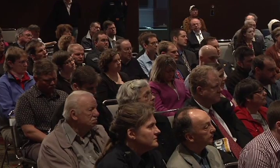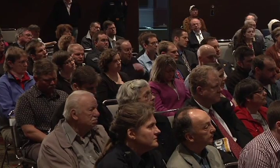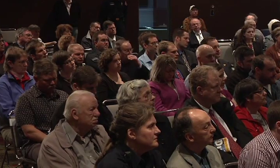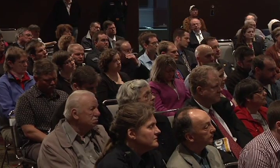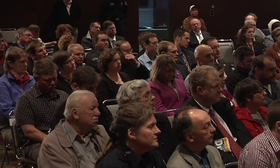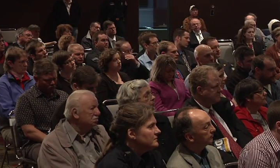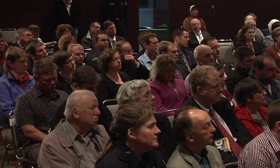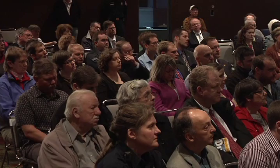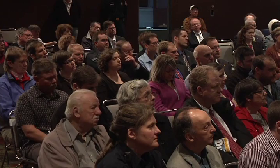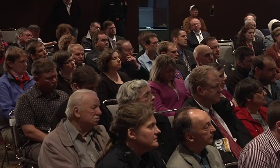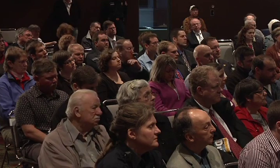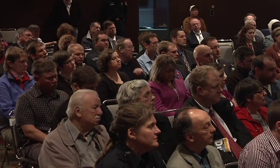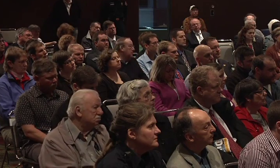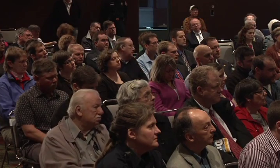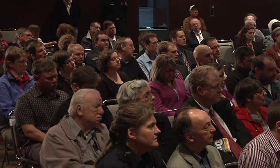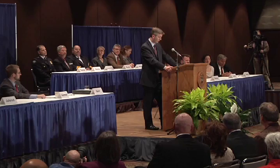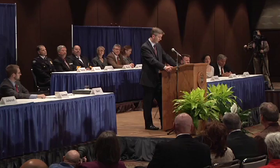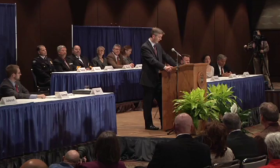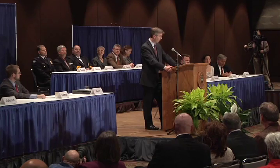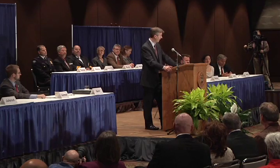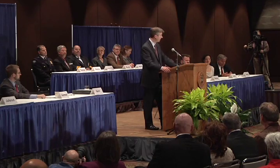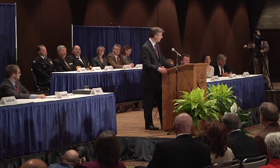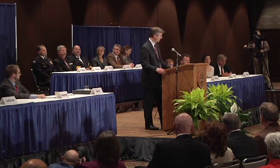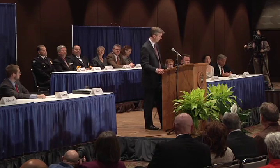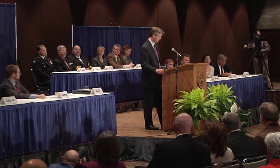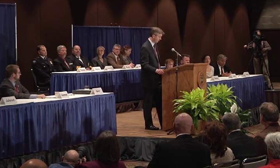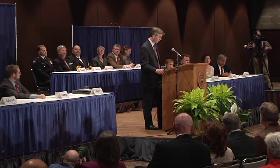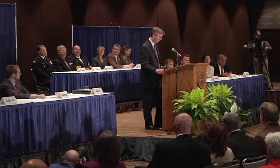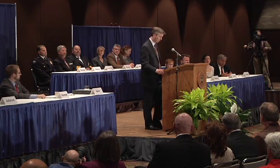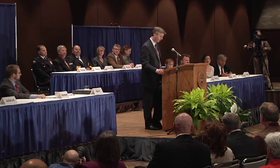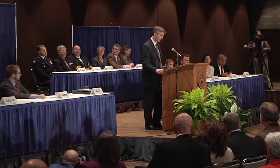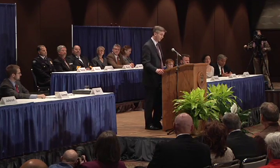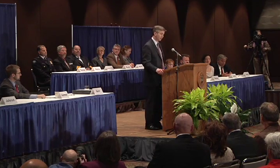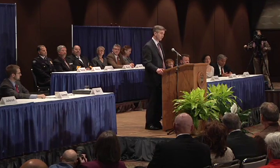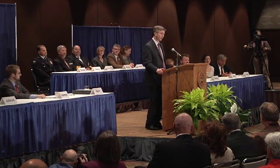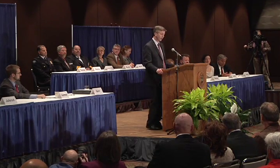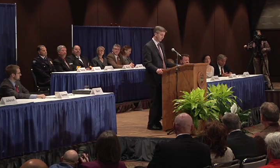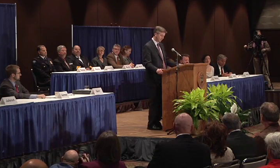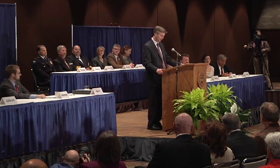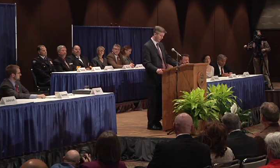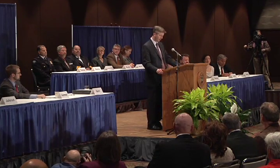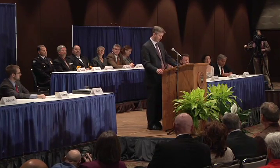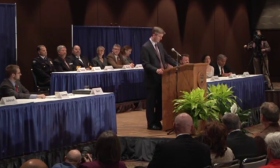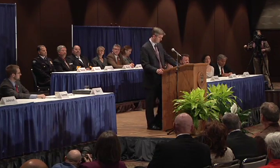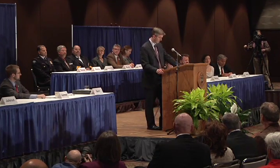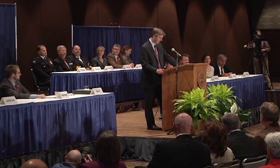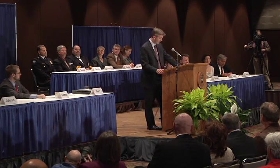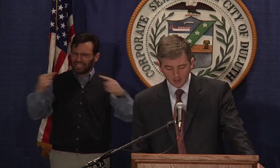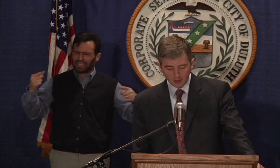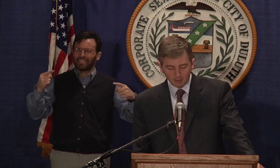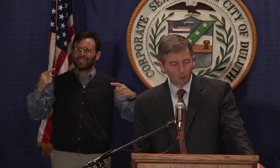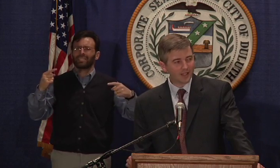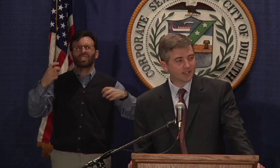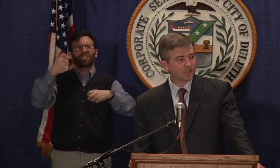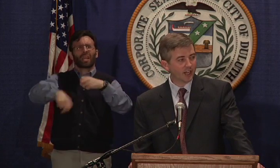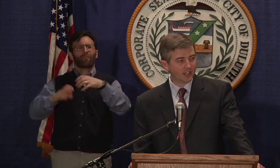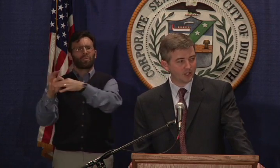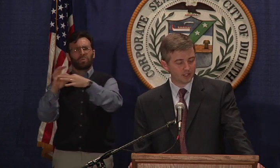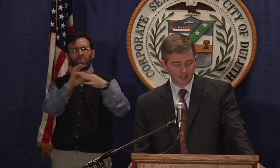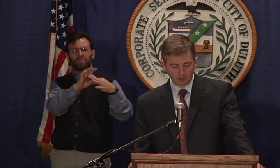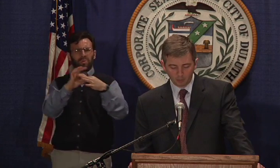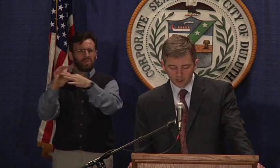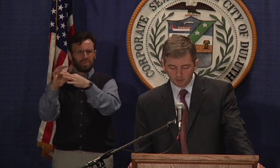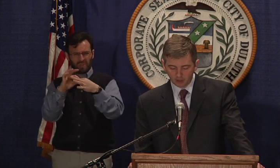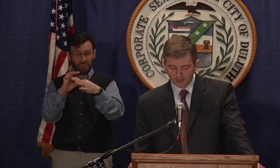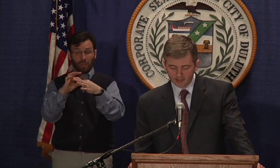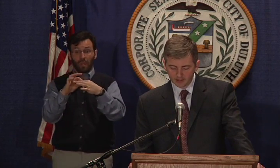of the unknown seem larger than life, and relationships struggle under the strain of disagreement. But once the